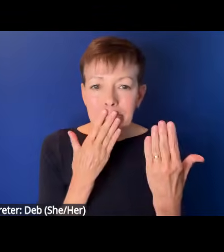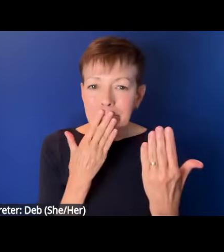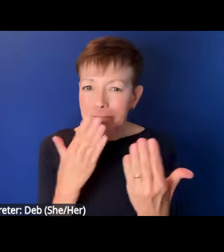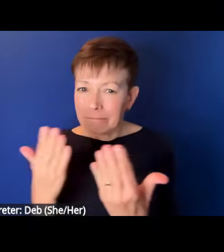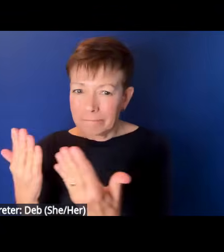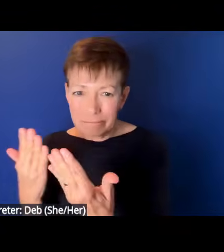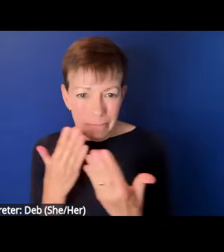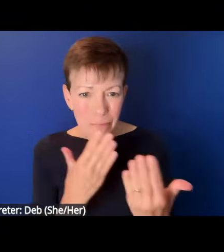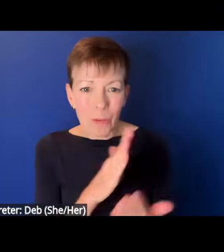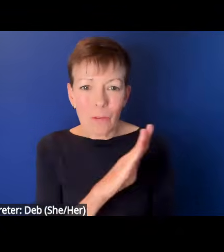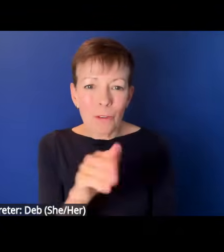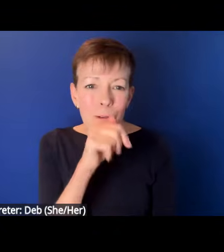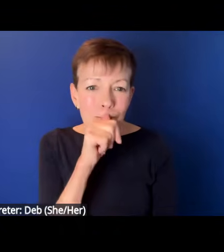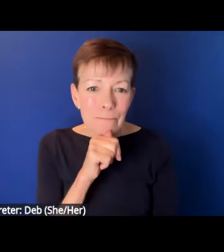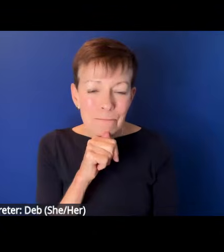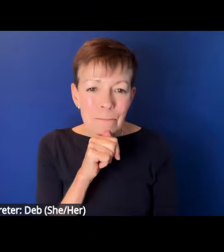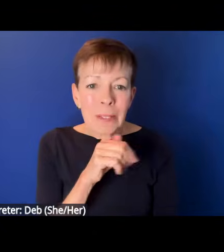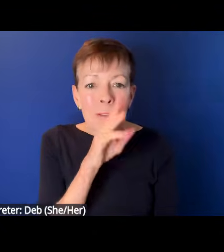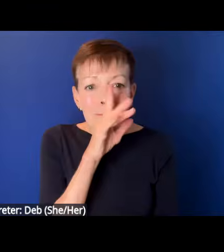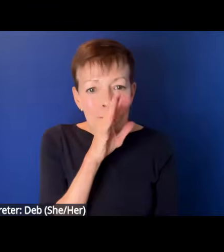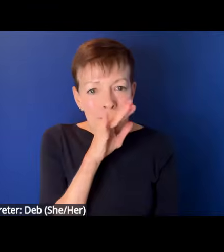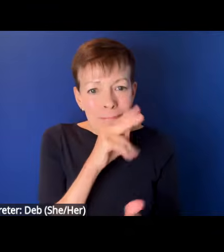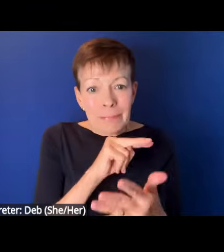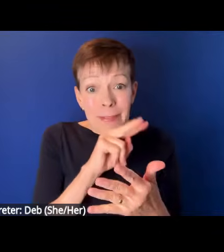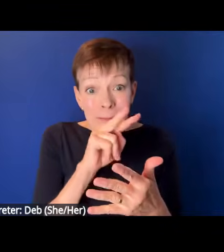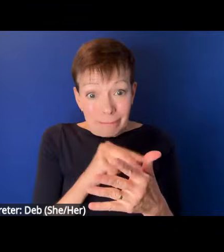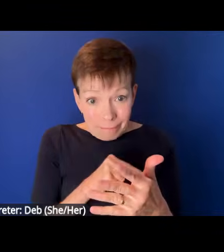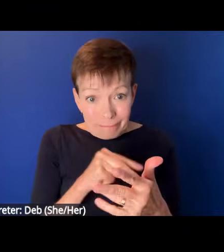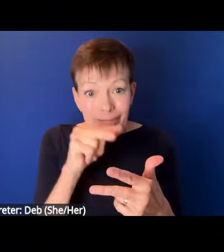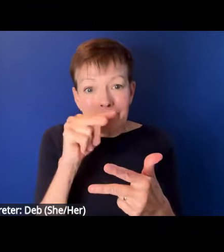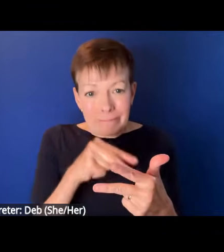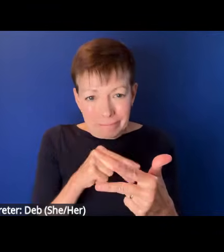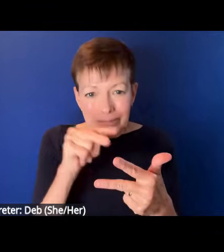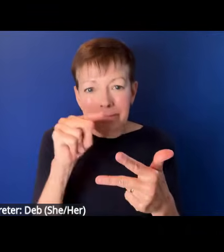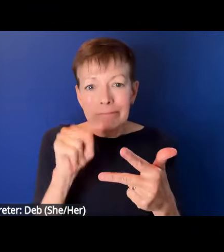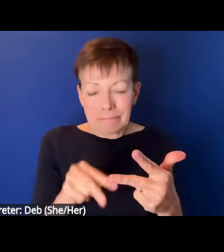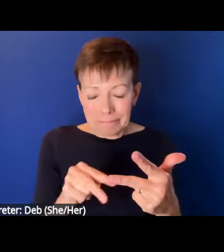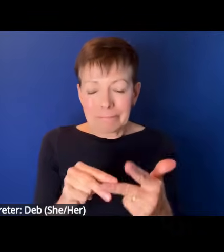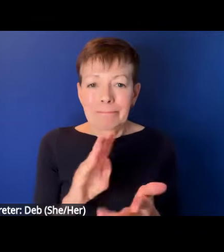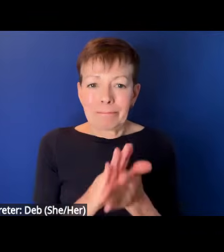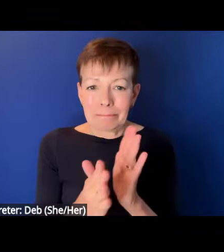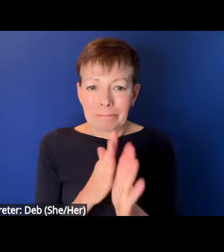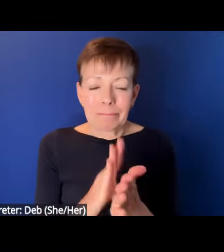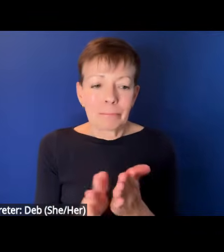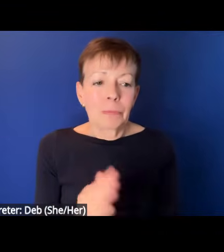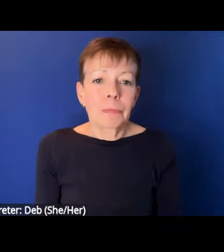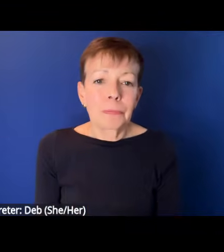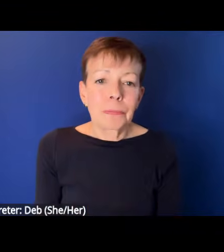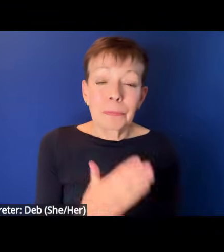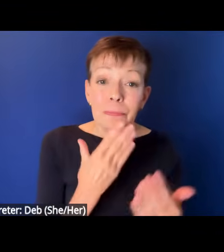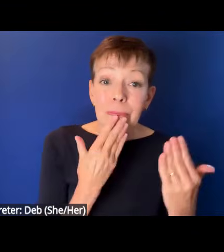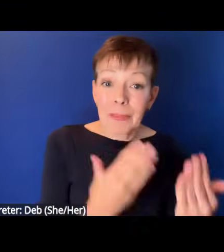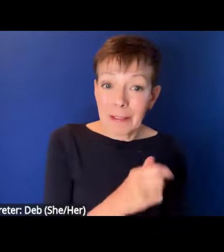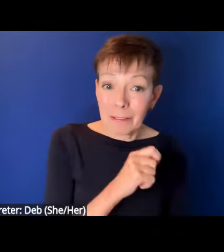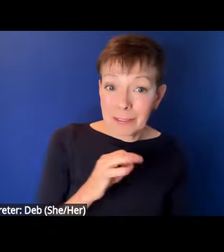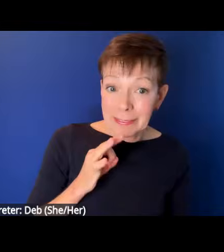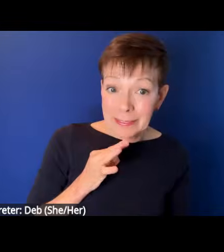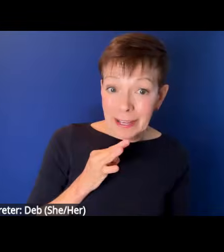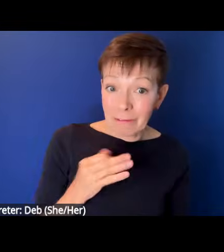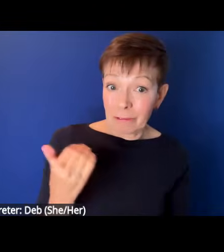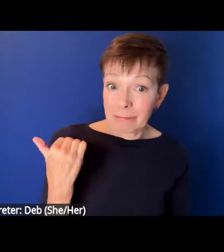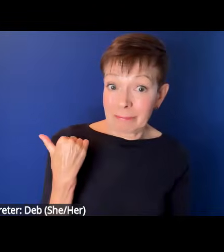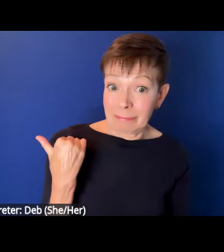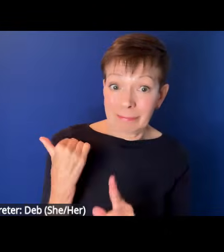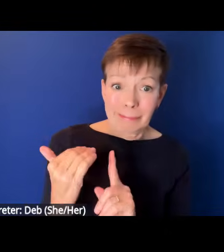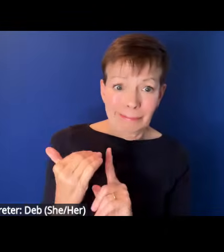your patience while we took care of that housekeeping item. And thank you again to the staff for reminding me to do it before we